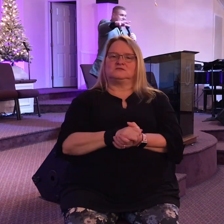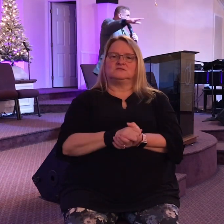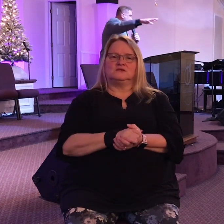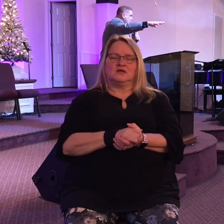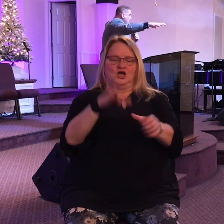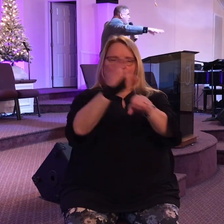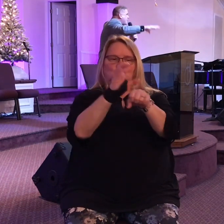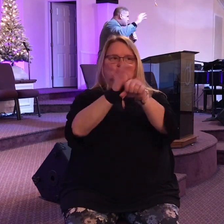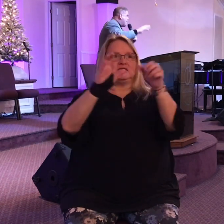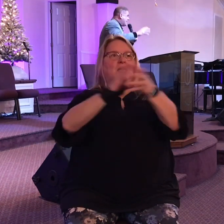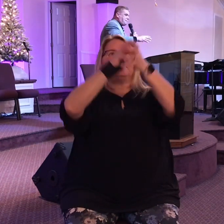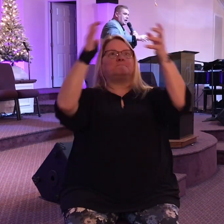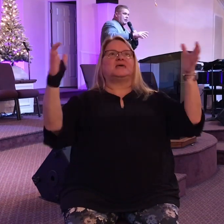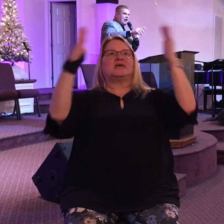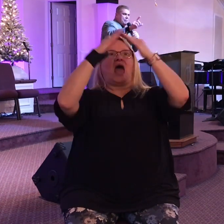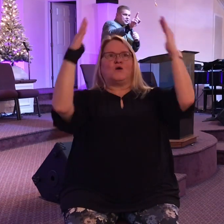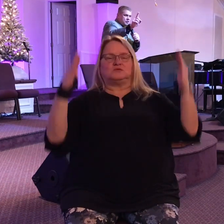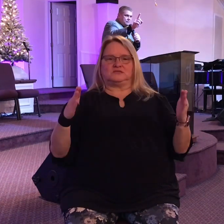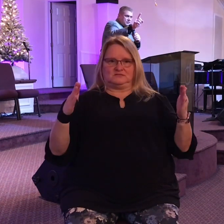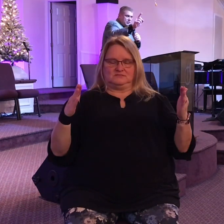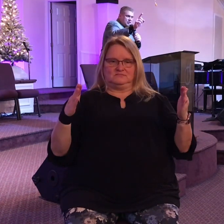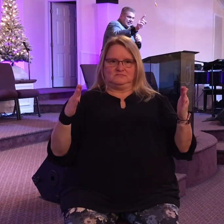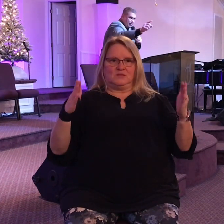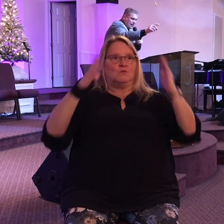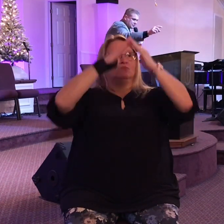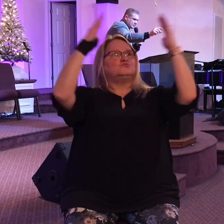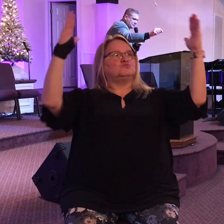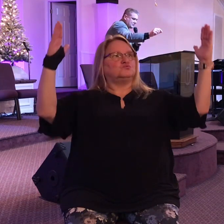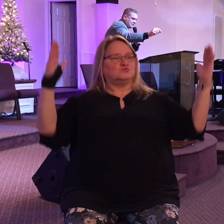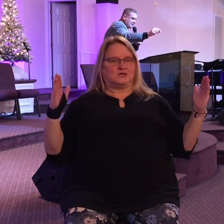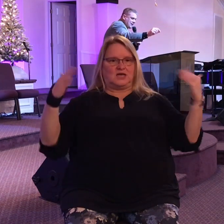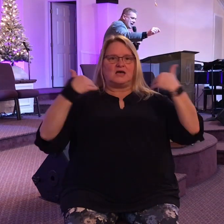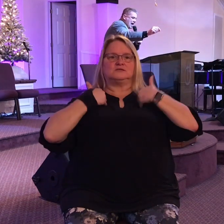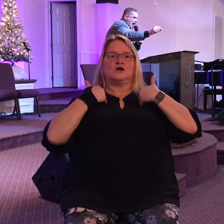house that is made up of a bunch of little houses.